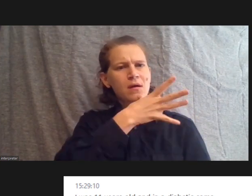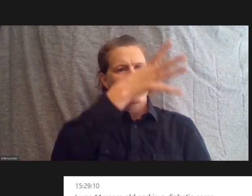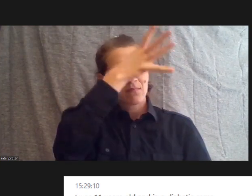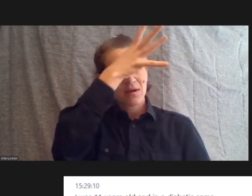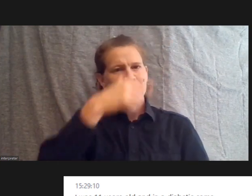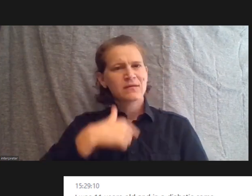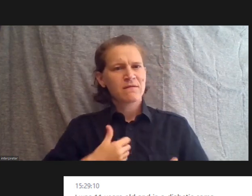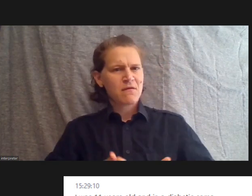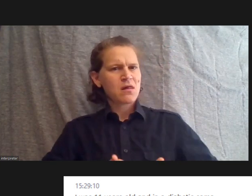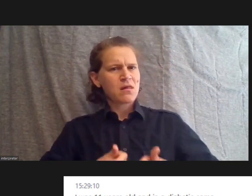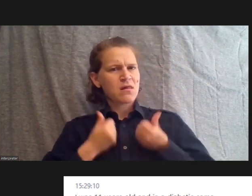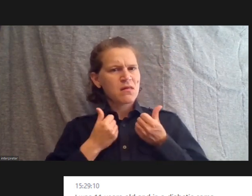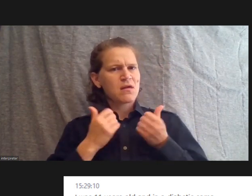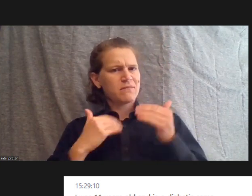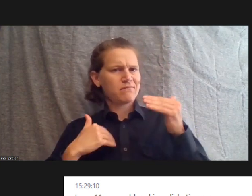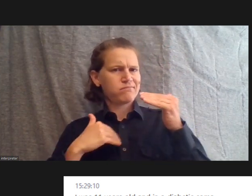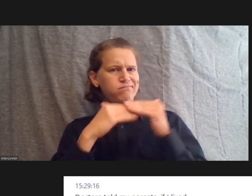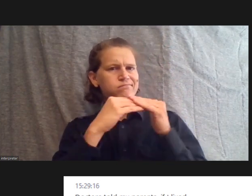years at best.